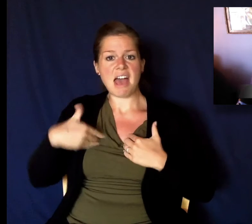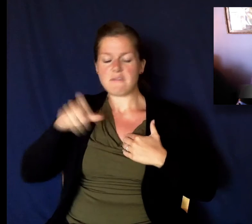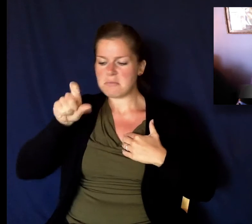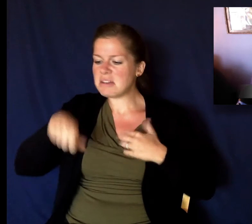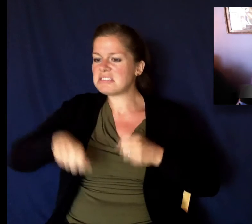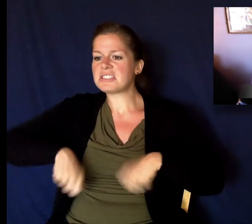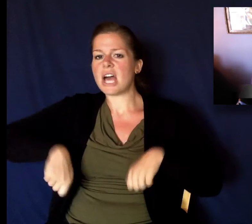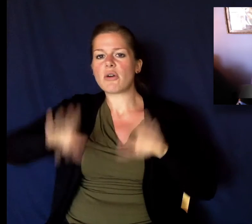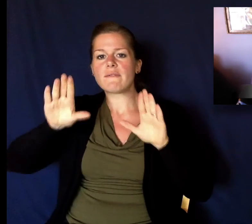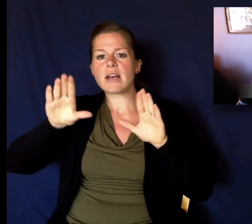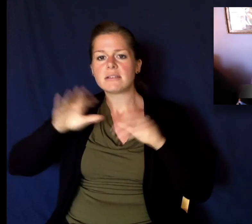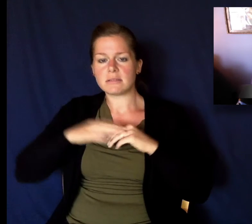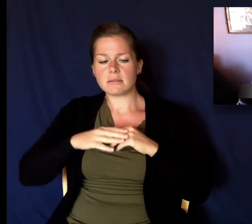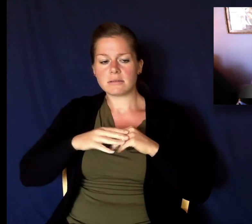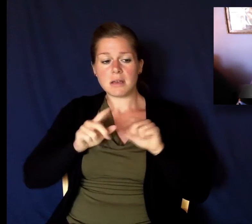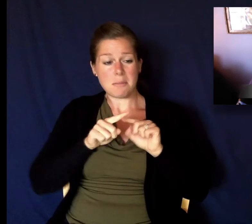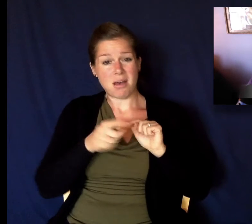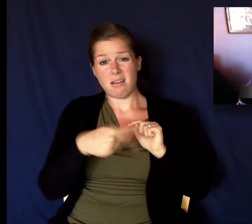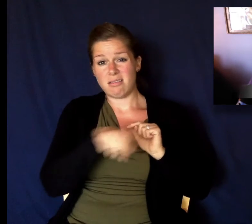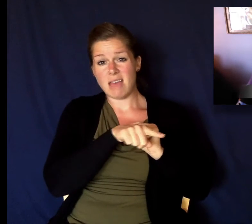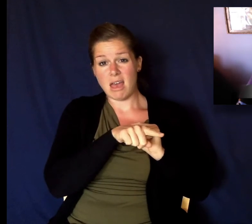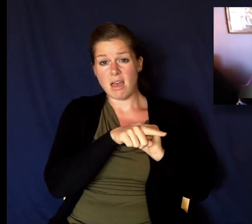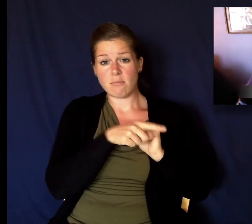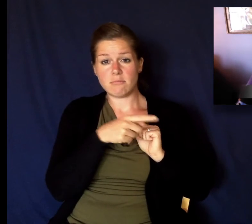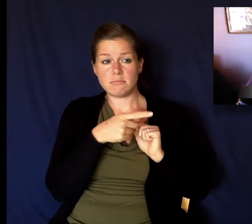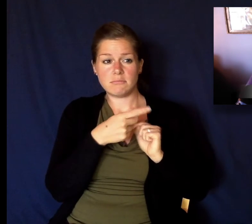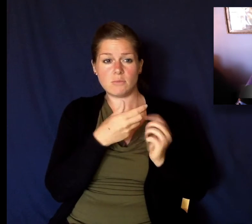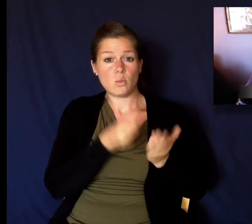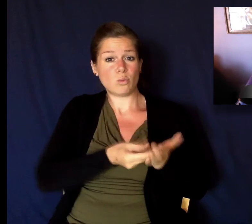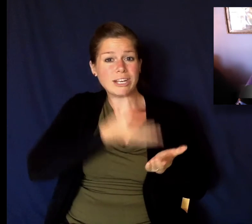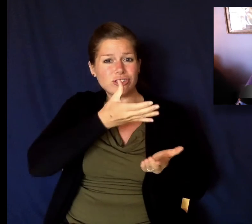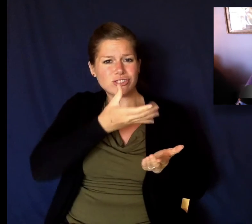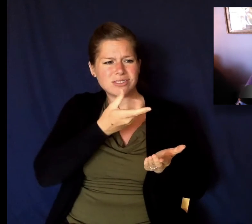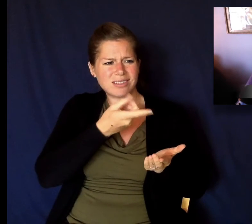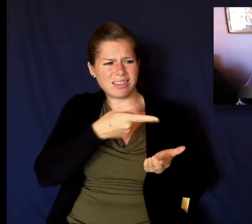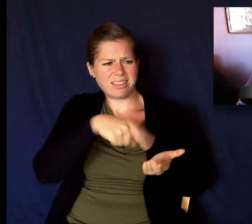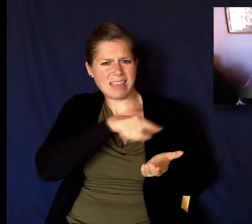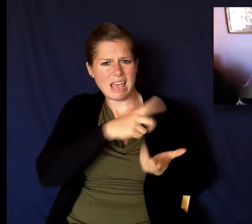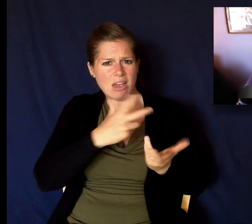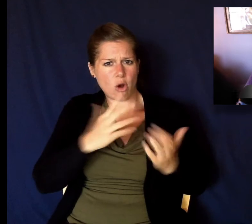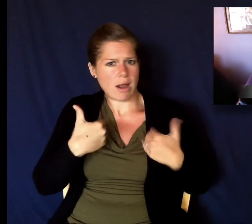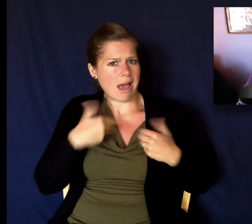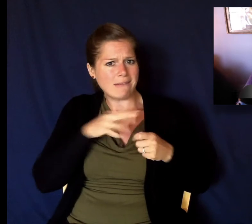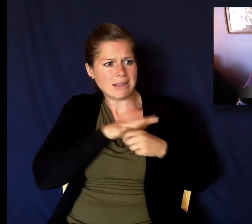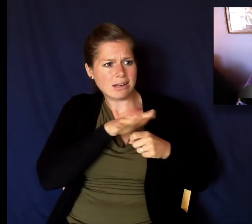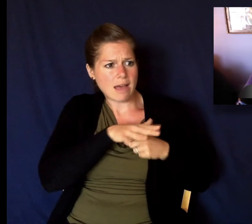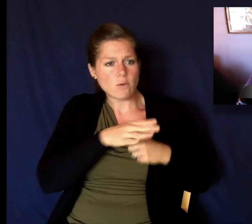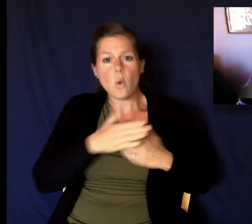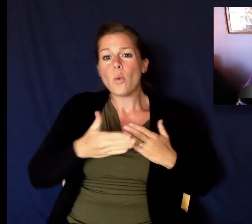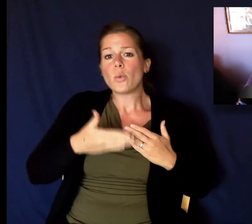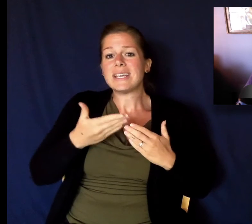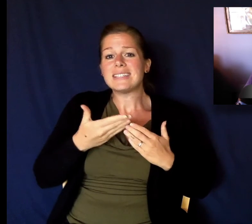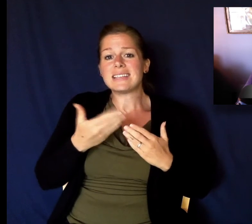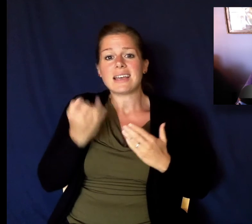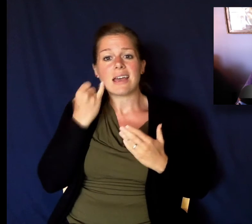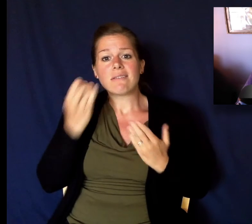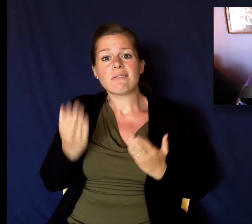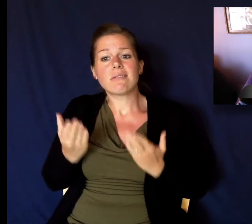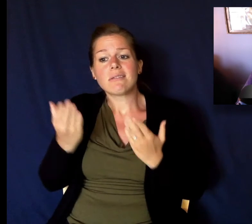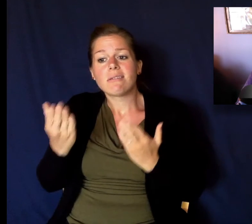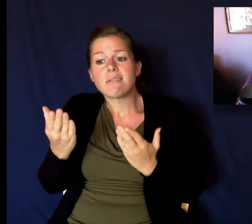out of an abundance, right? They're not feeling a sacrifice. They're demanding that